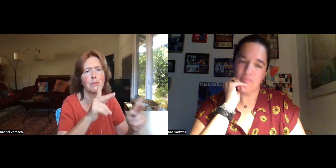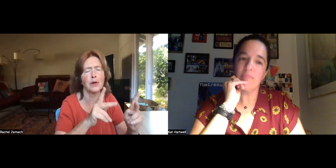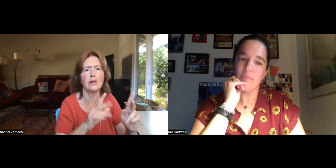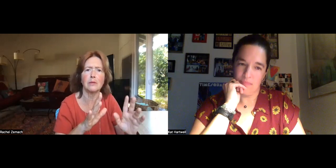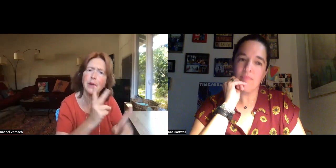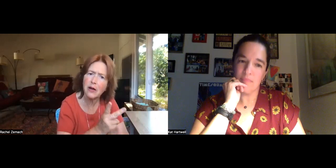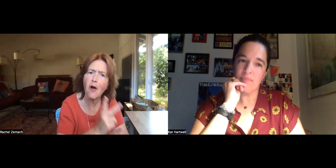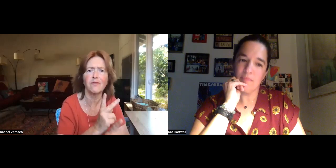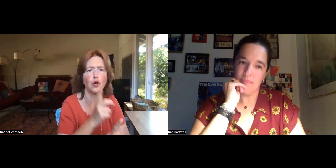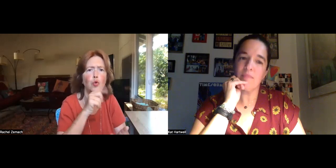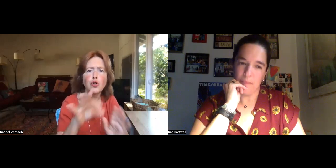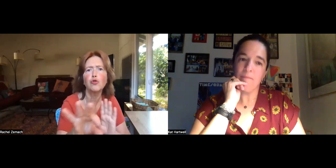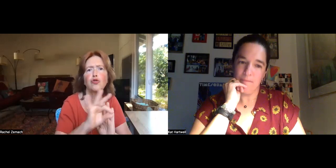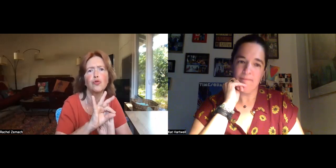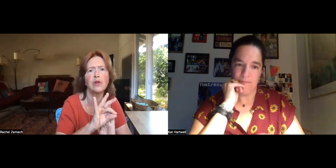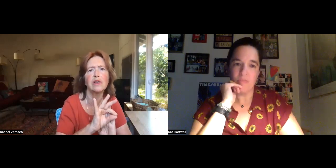paper. Be careful who you choose.